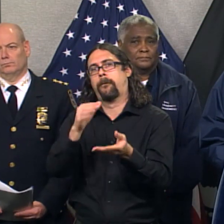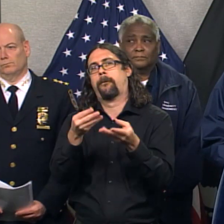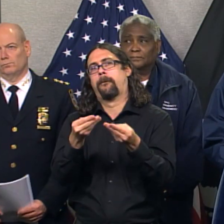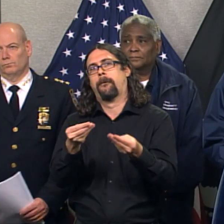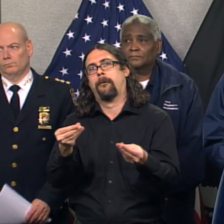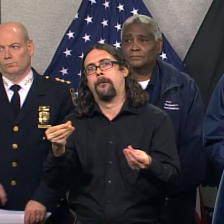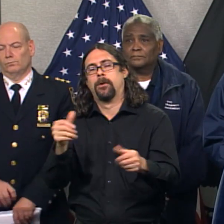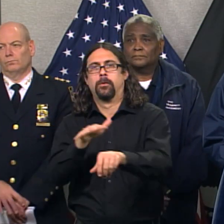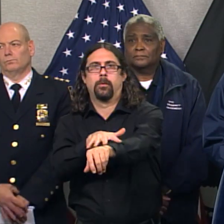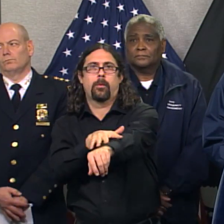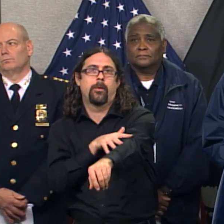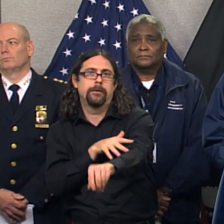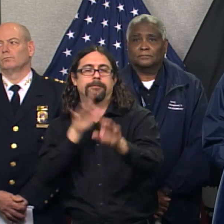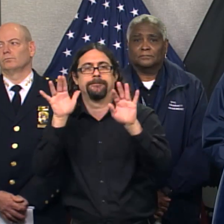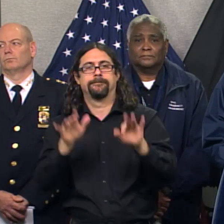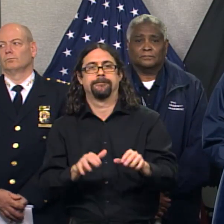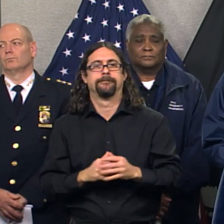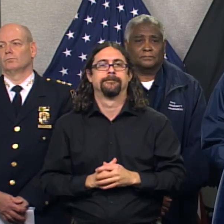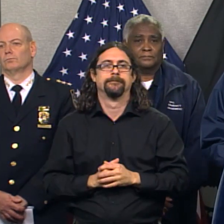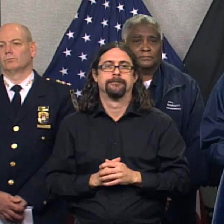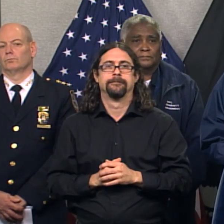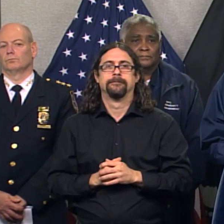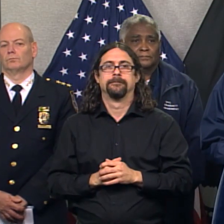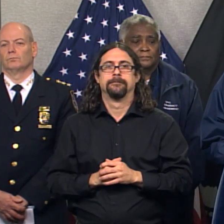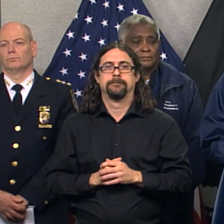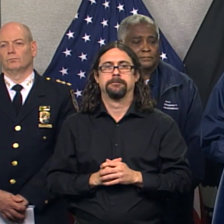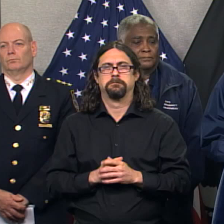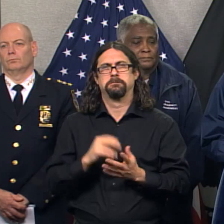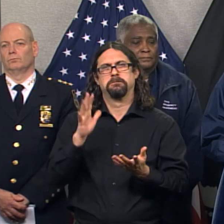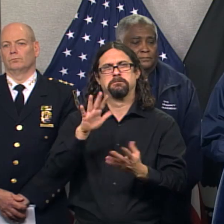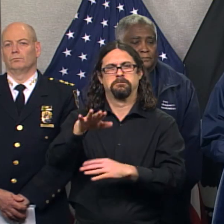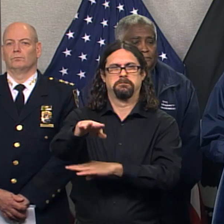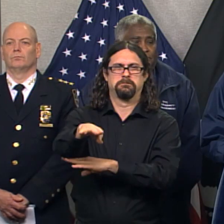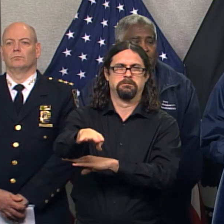late afternoon, hopefully no later than 6 p.m.